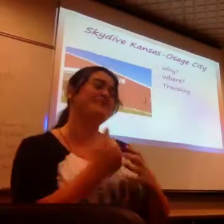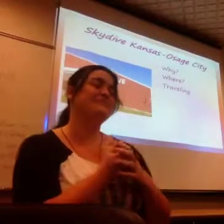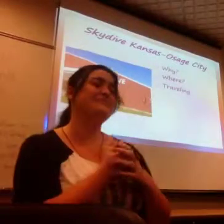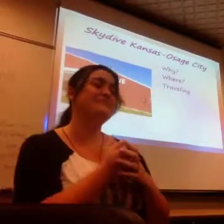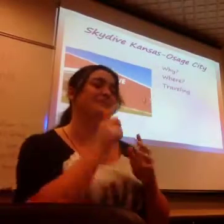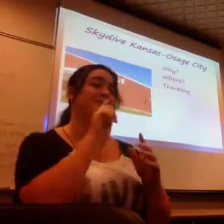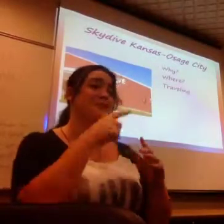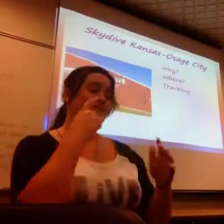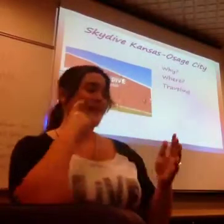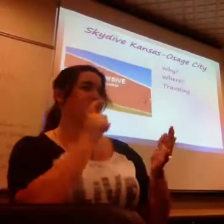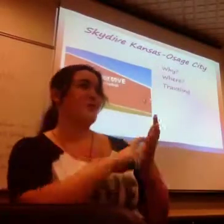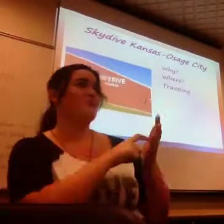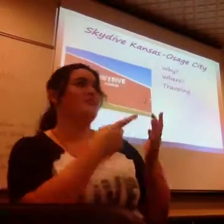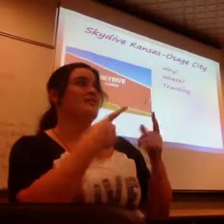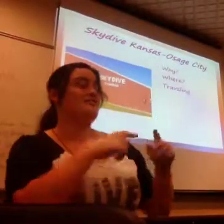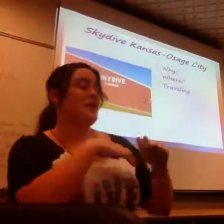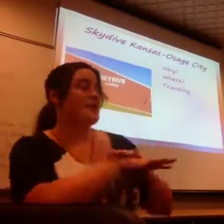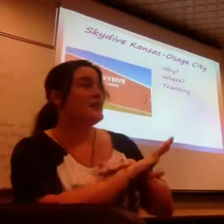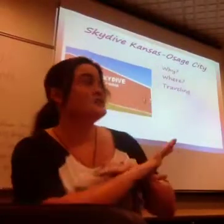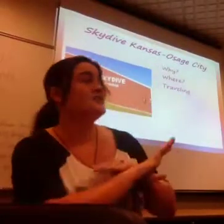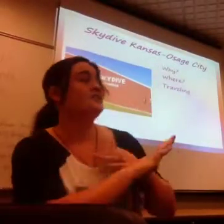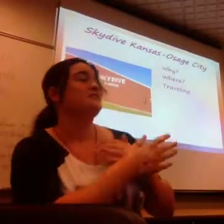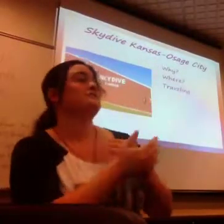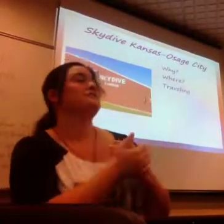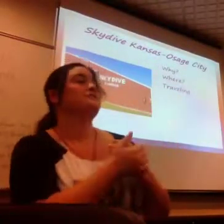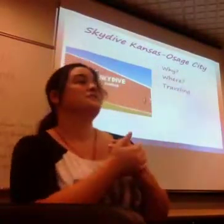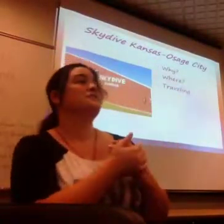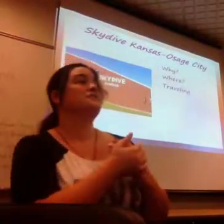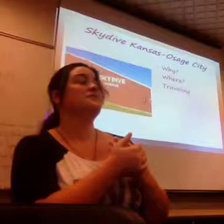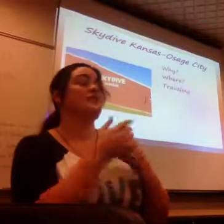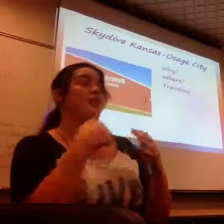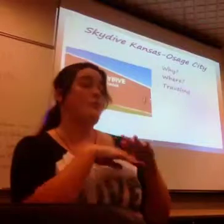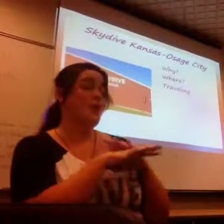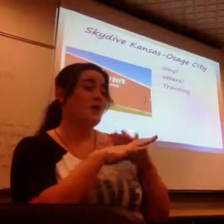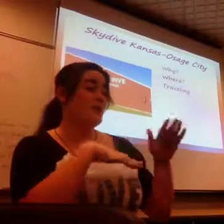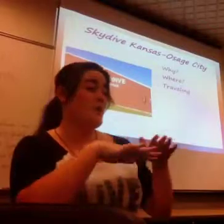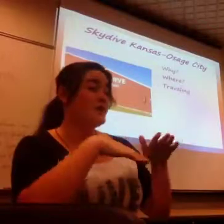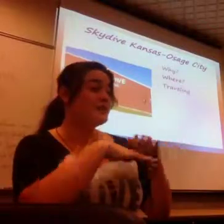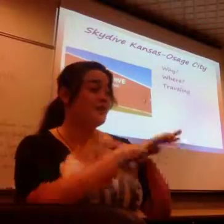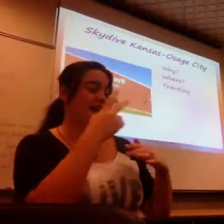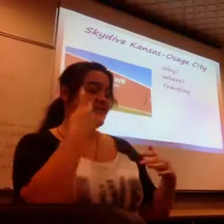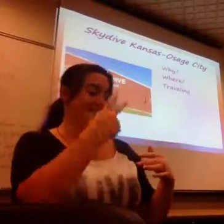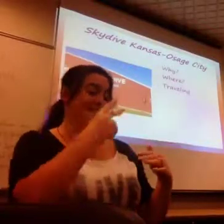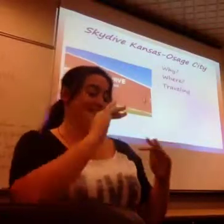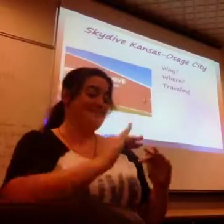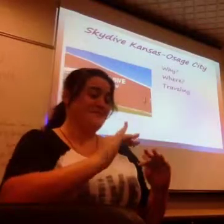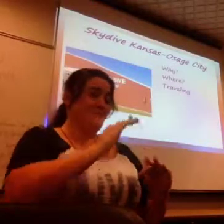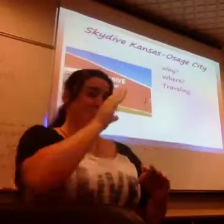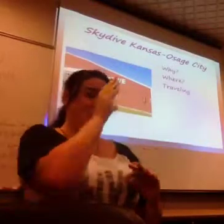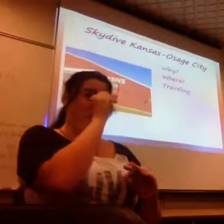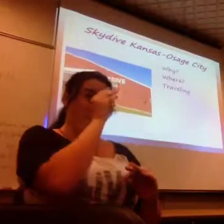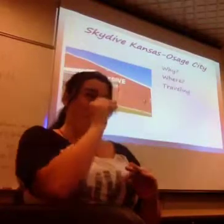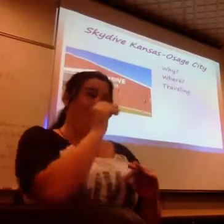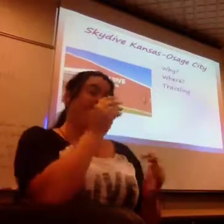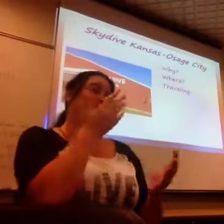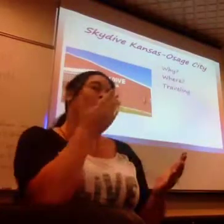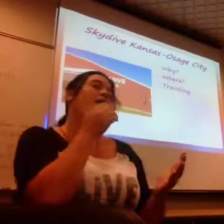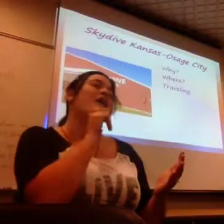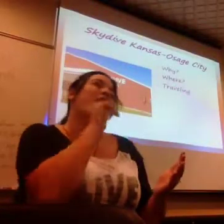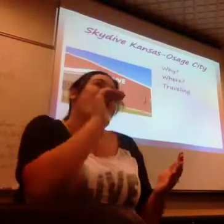in, I noticed I walked in and I see this little boy, not little boy, but like 14, 15, rolling